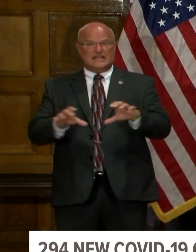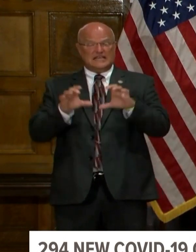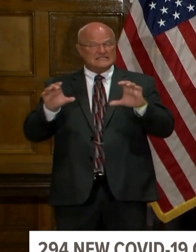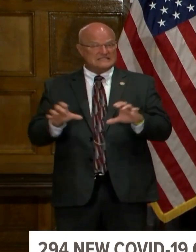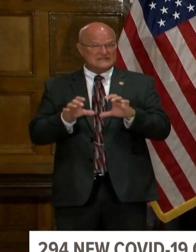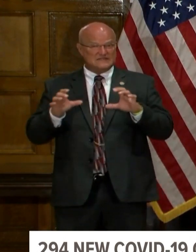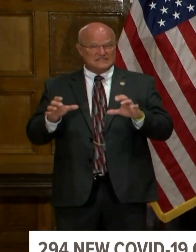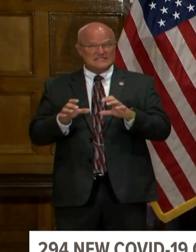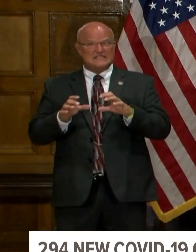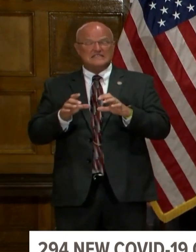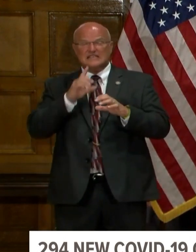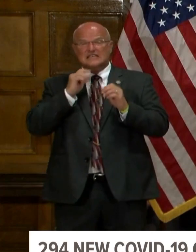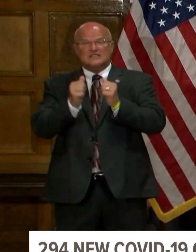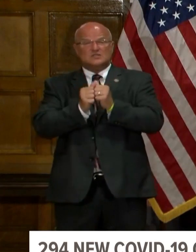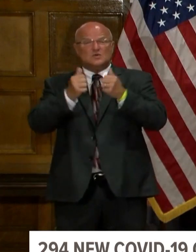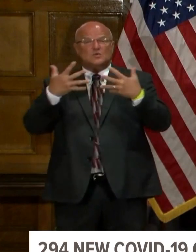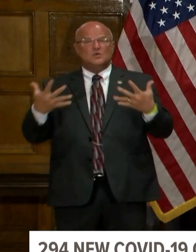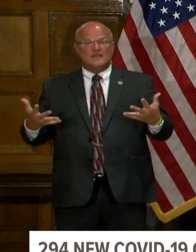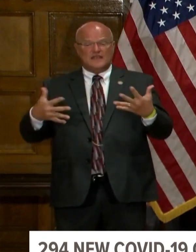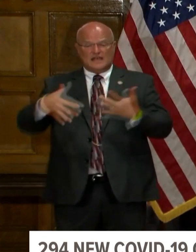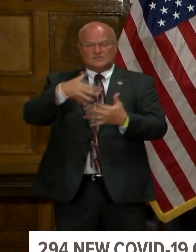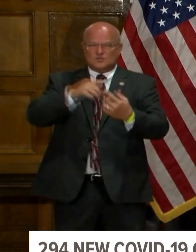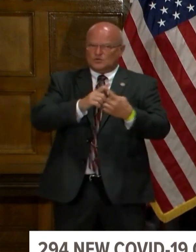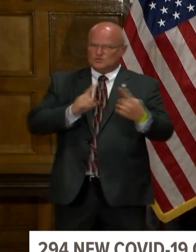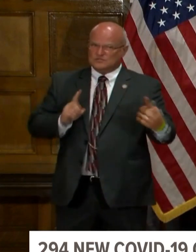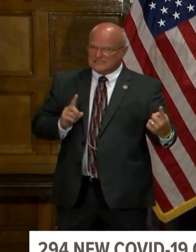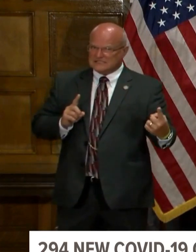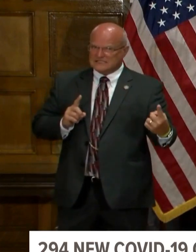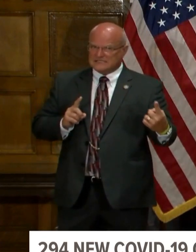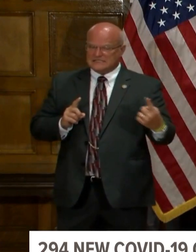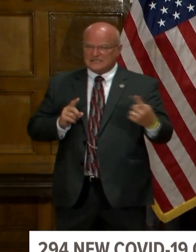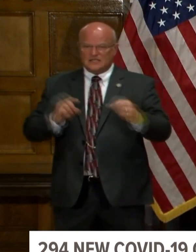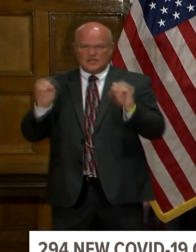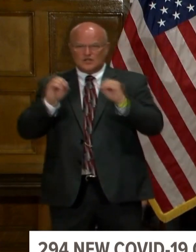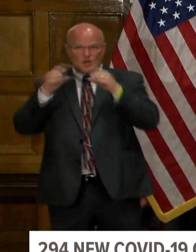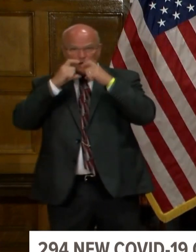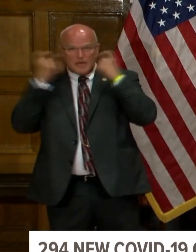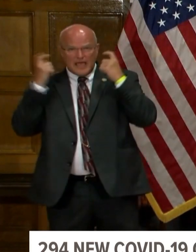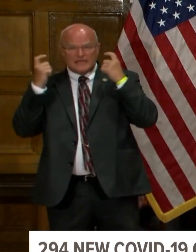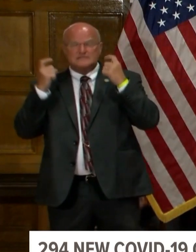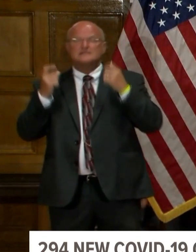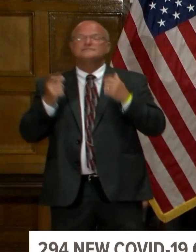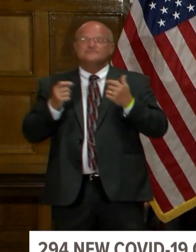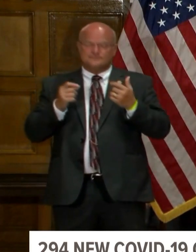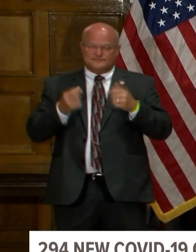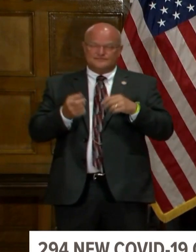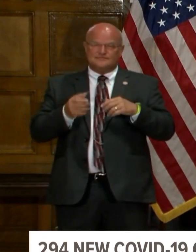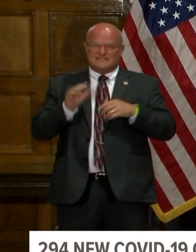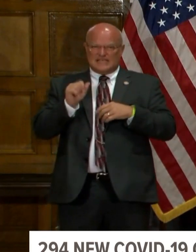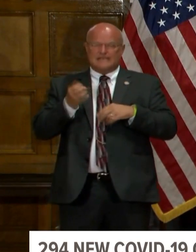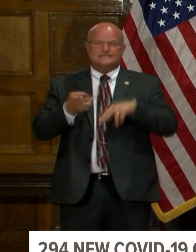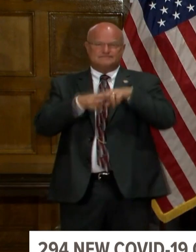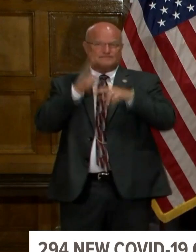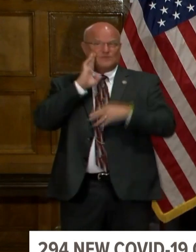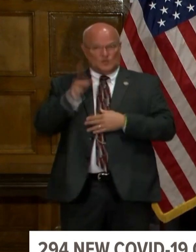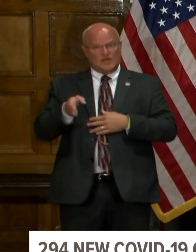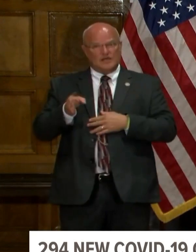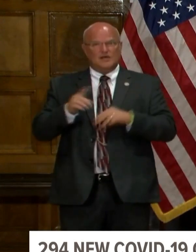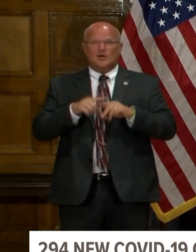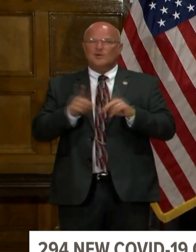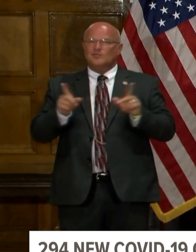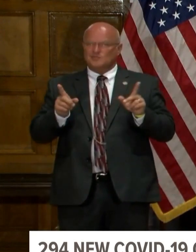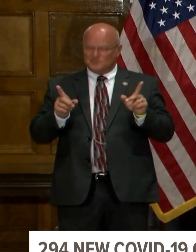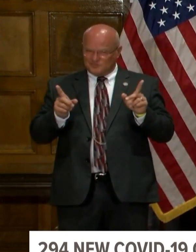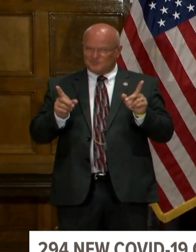activity is without social distancing and wearing a mask, then you're going to have an increase in cases. But like I